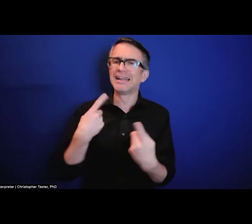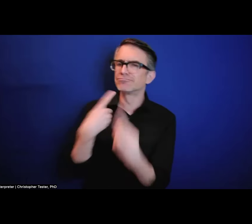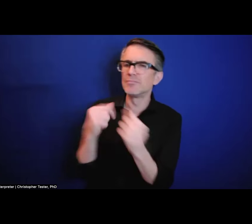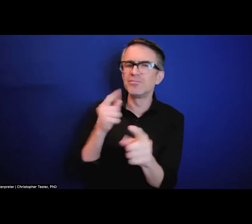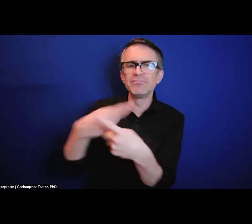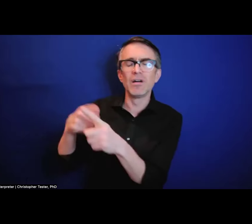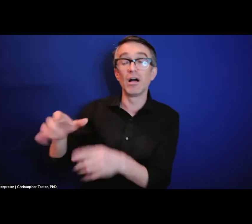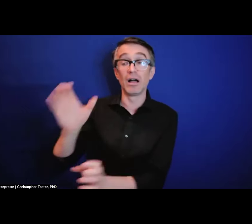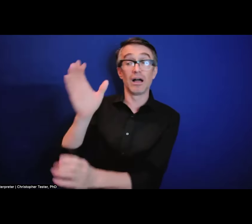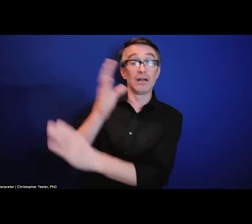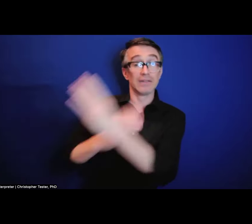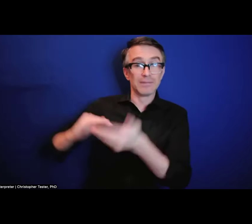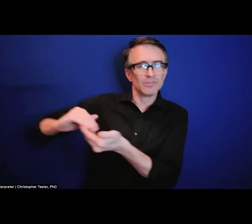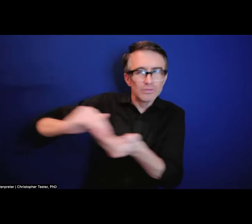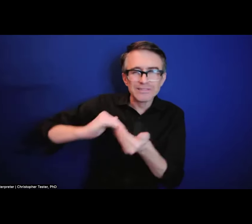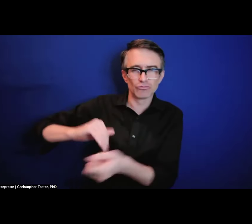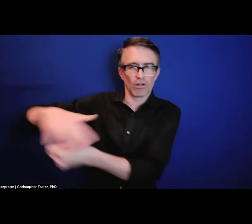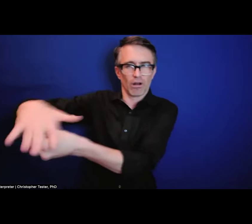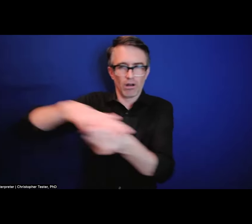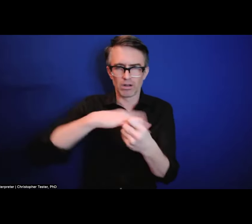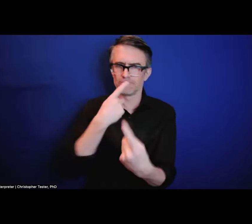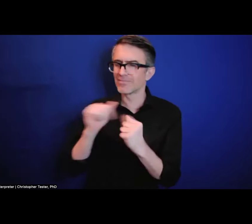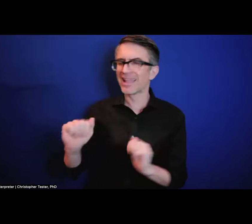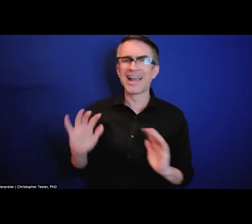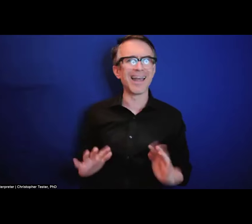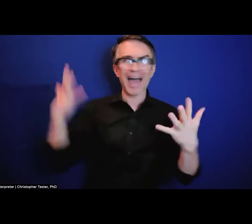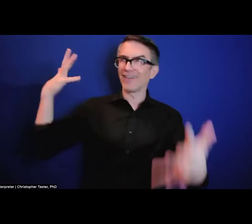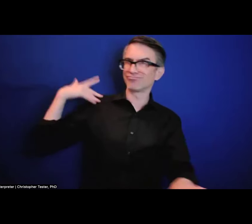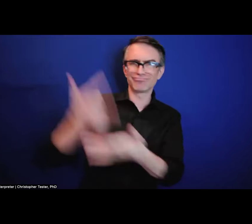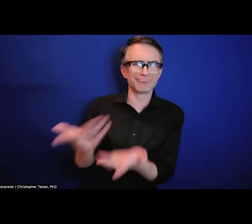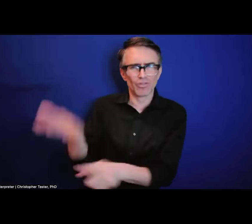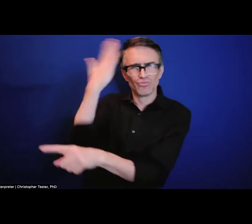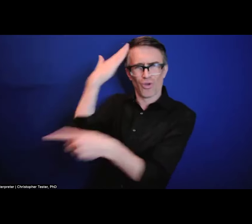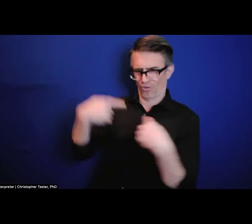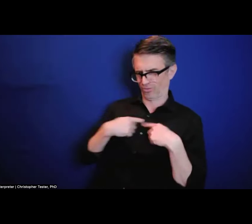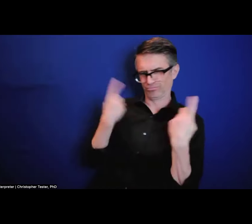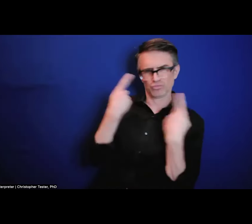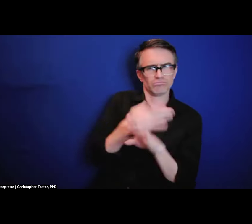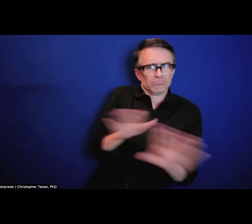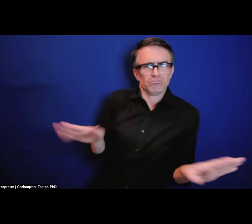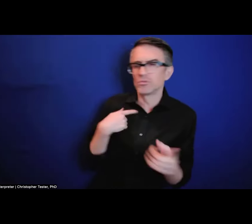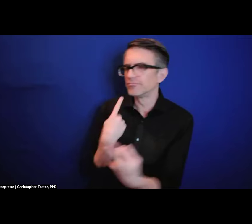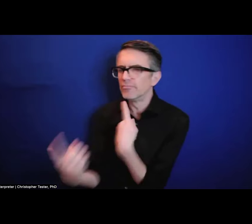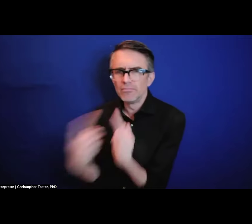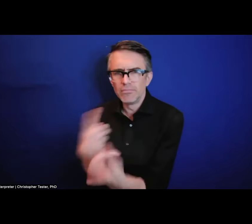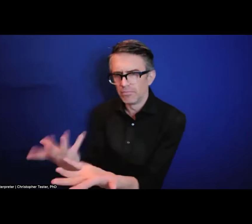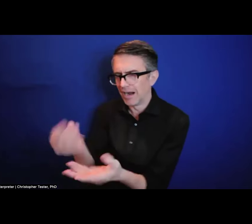good example of this is a project in the World Bank project in Ghana, where we've been engaging directly with